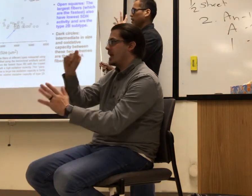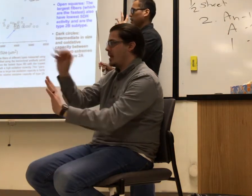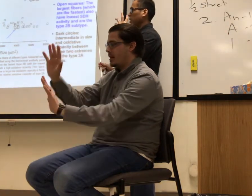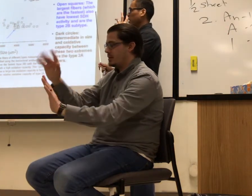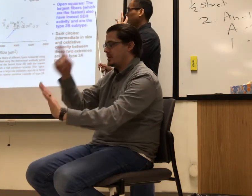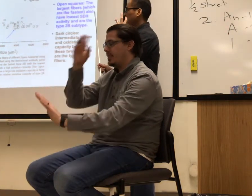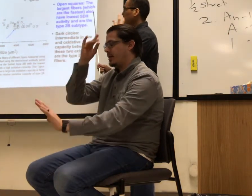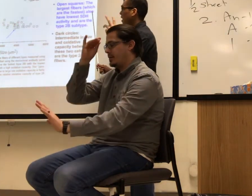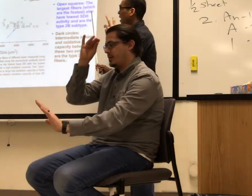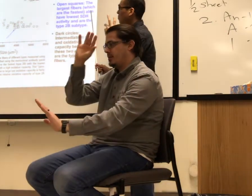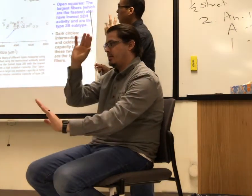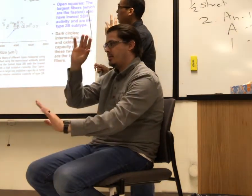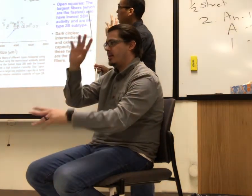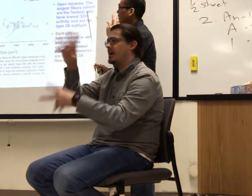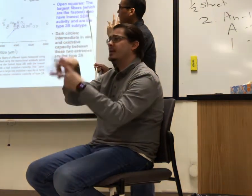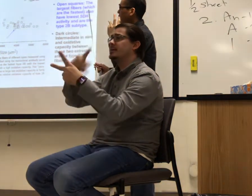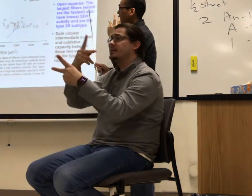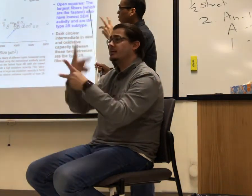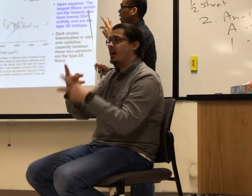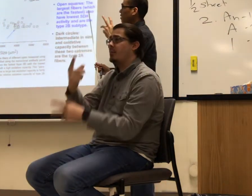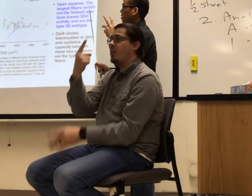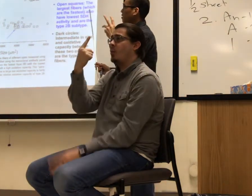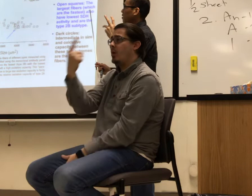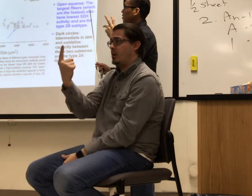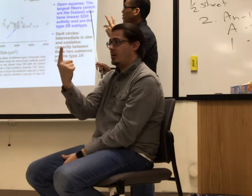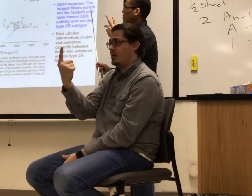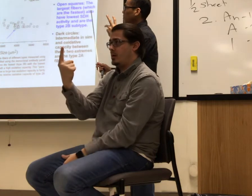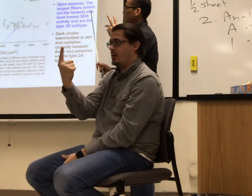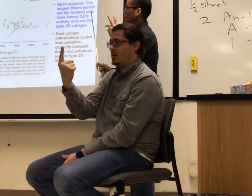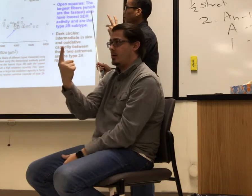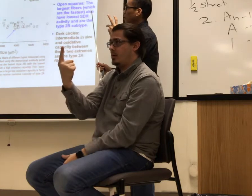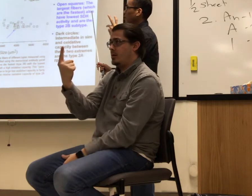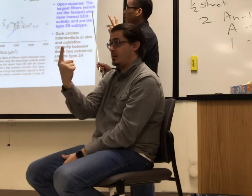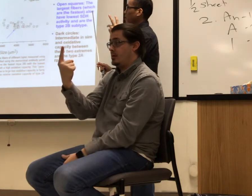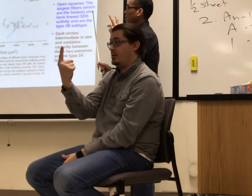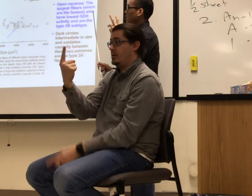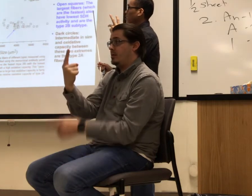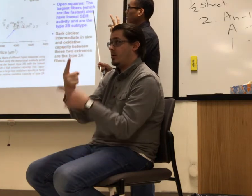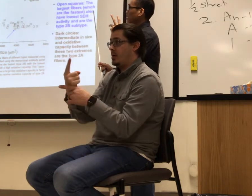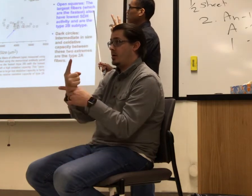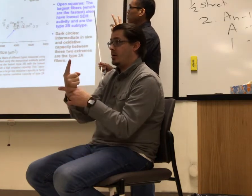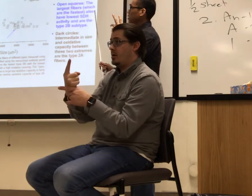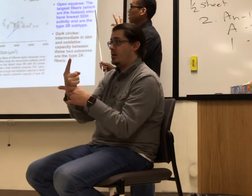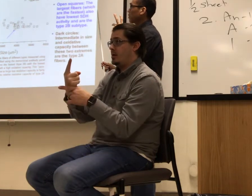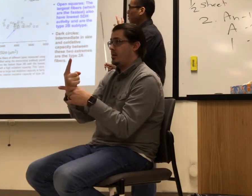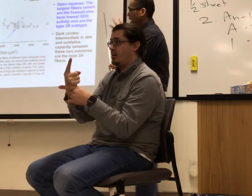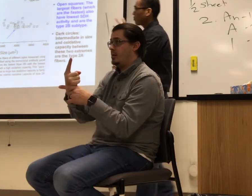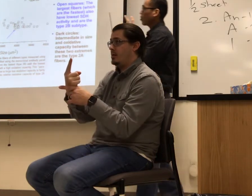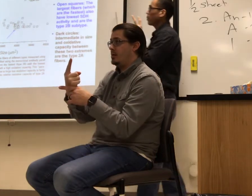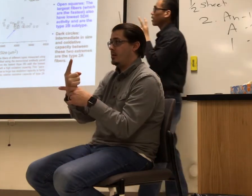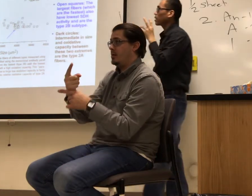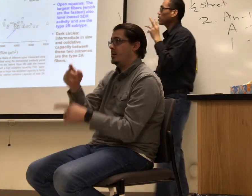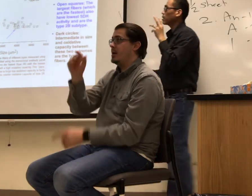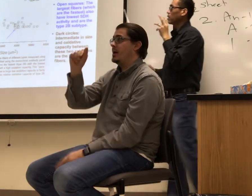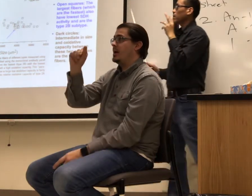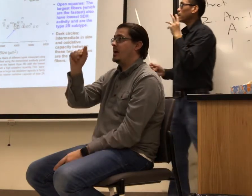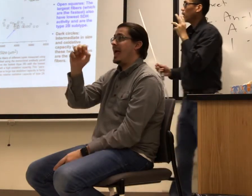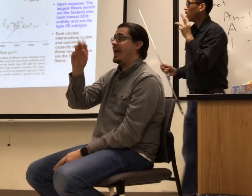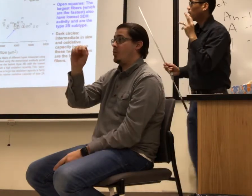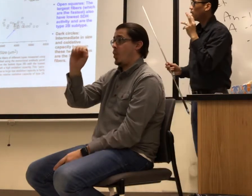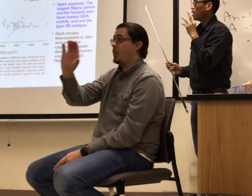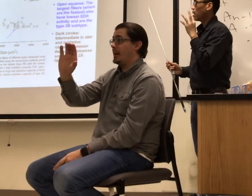okay, think. Type 1. Okay. Let's see. They're aerobic.